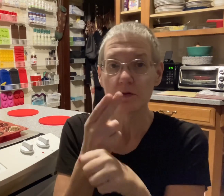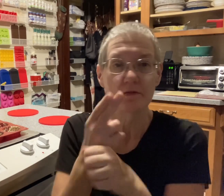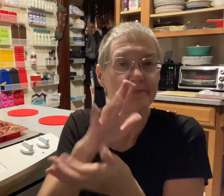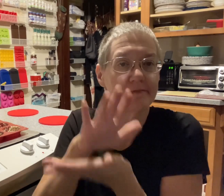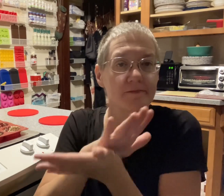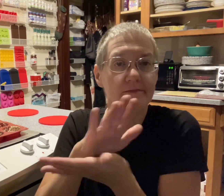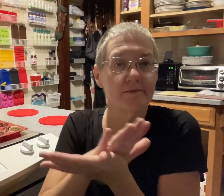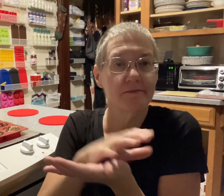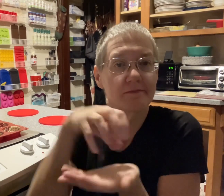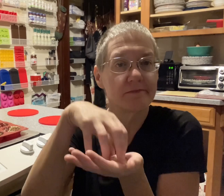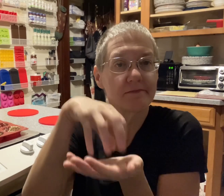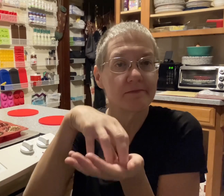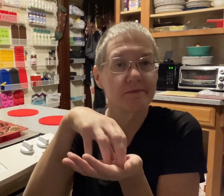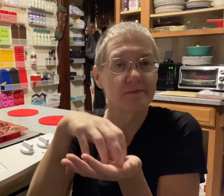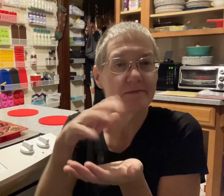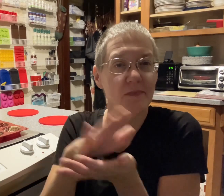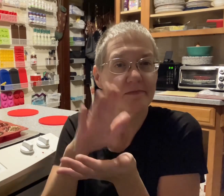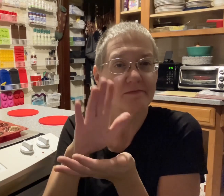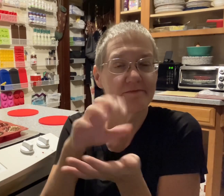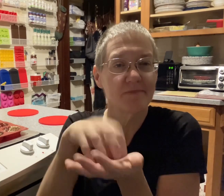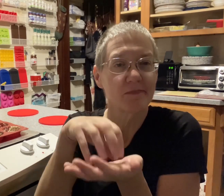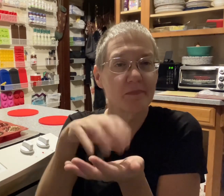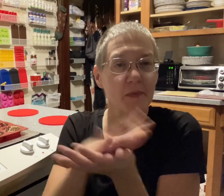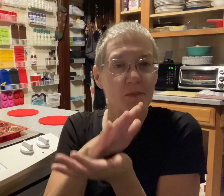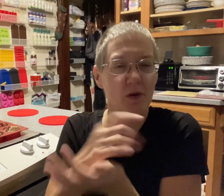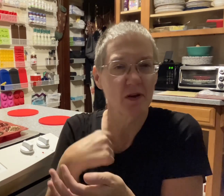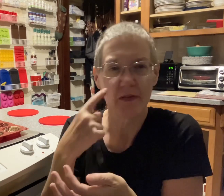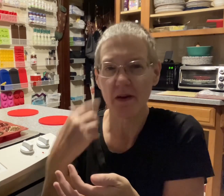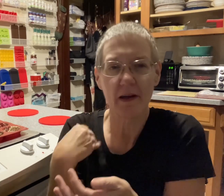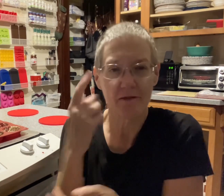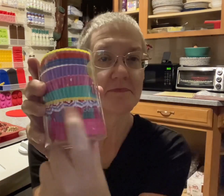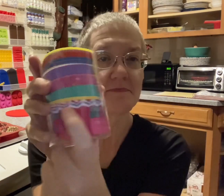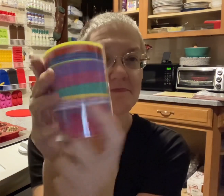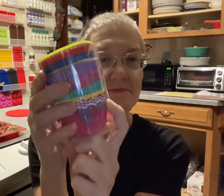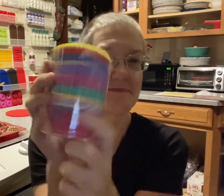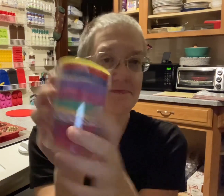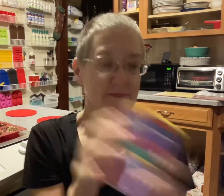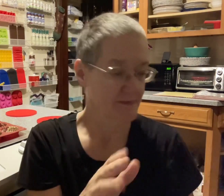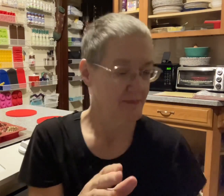But you can also use paper cupcake liners. I think I have some.